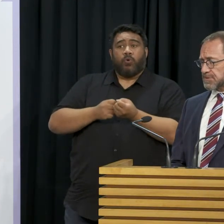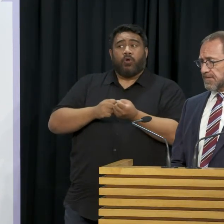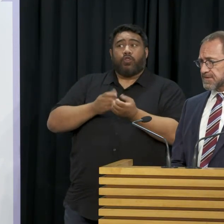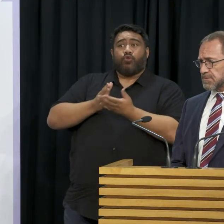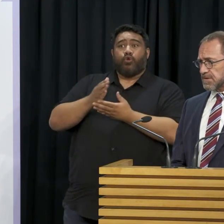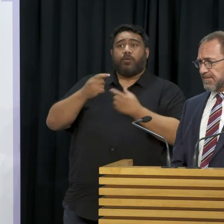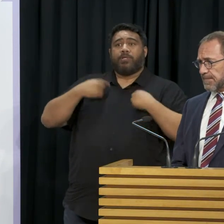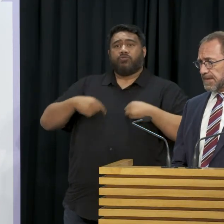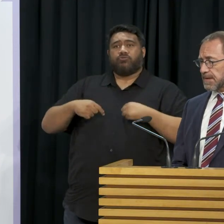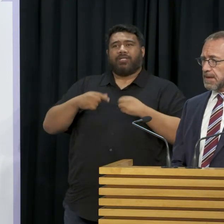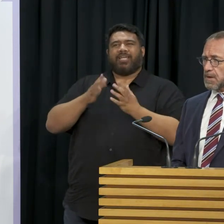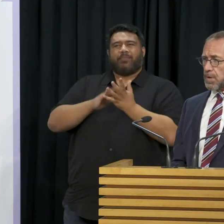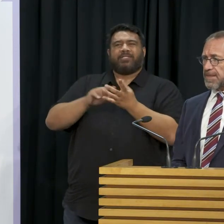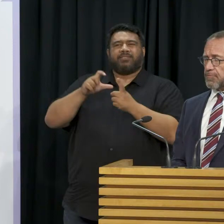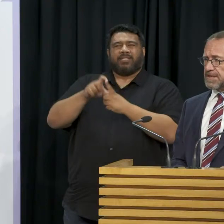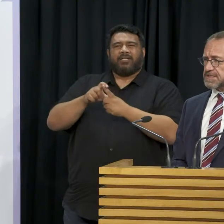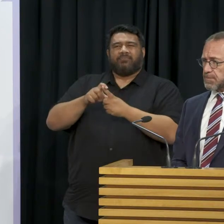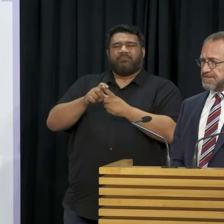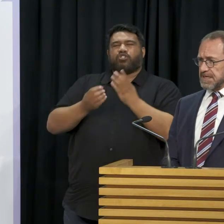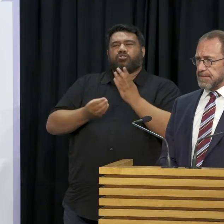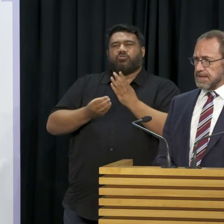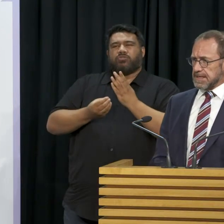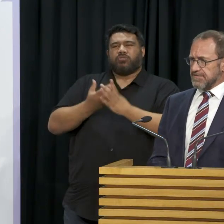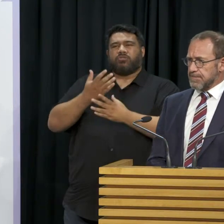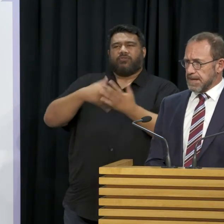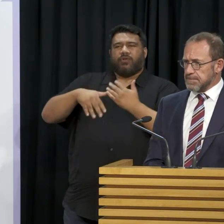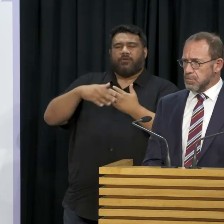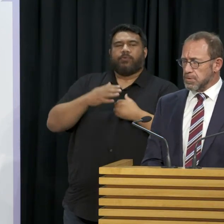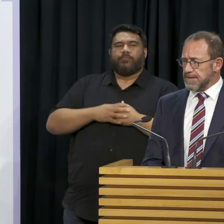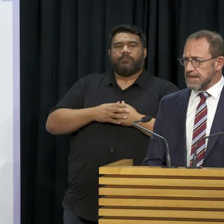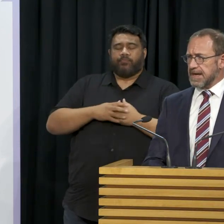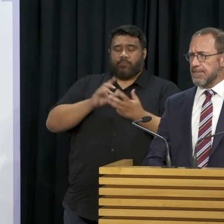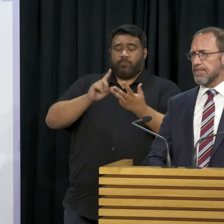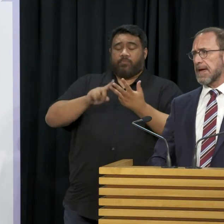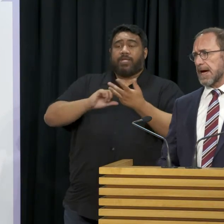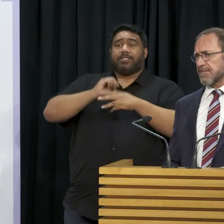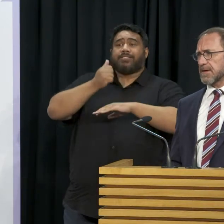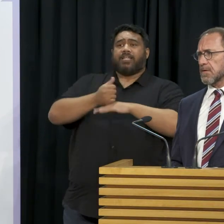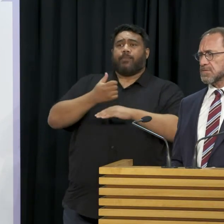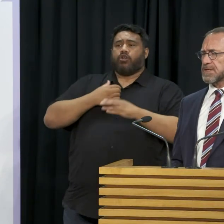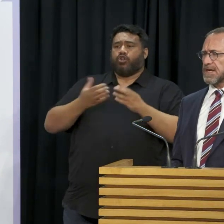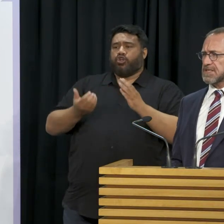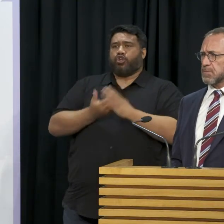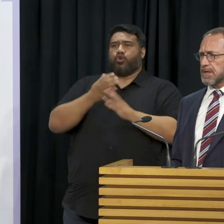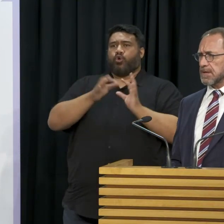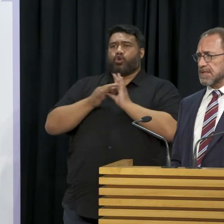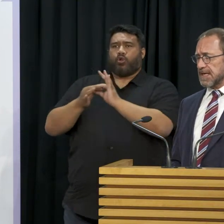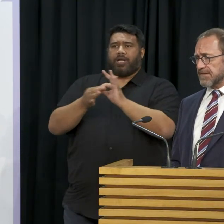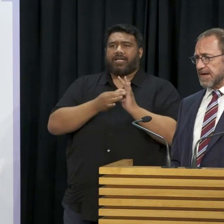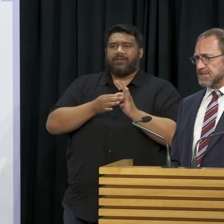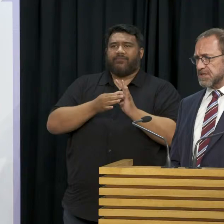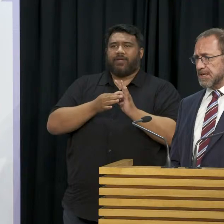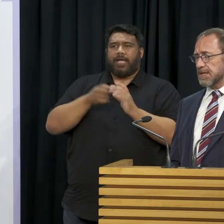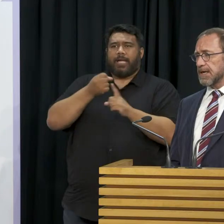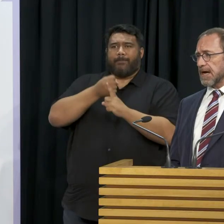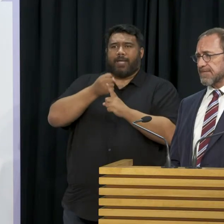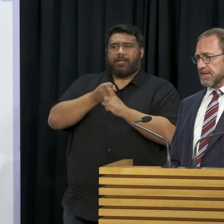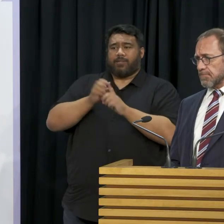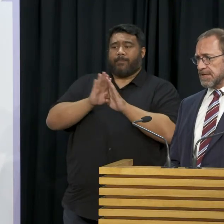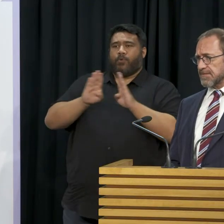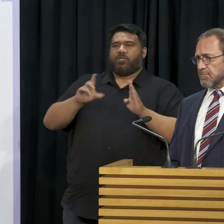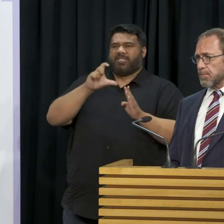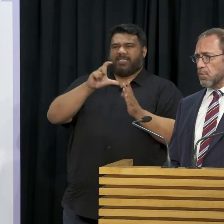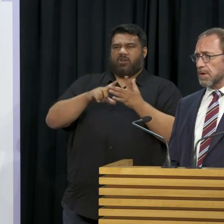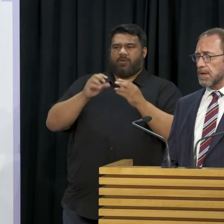the Ministry of Social Development. One of the reasons we've set up the Collective Impact Board, that came out of the consultations we held at the end of last year